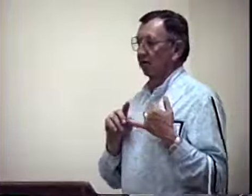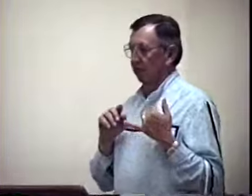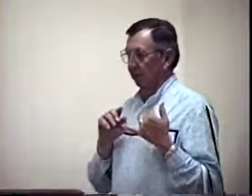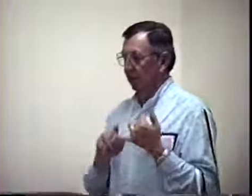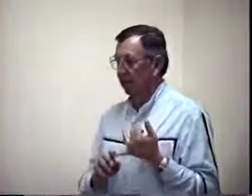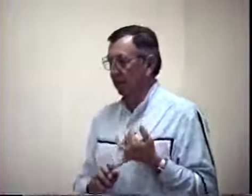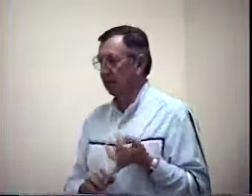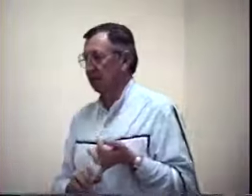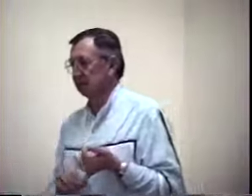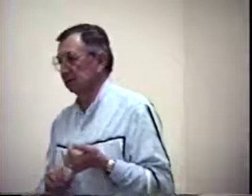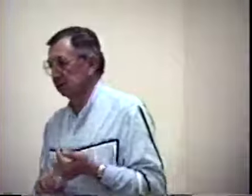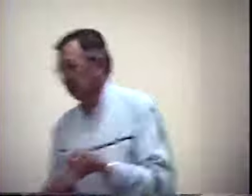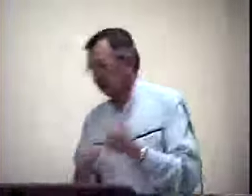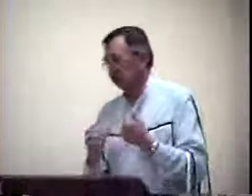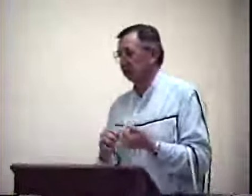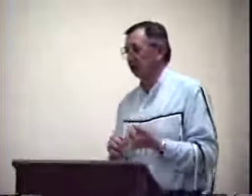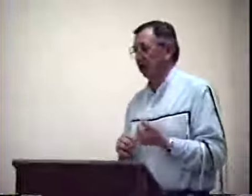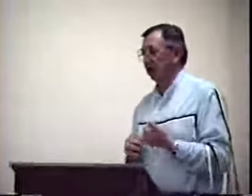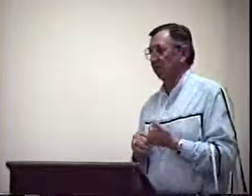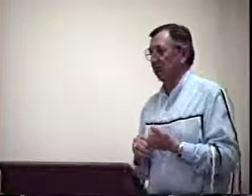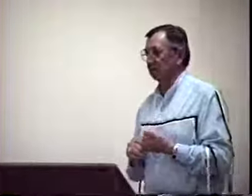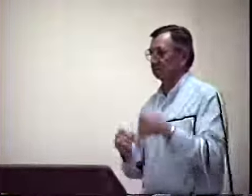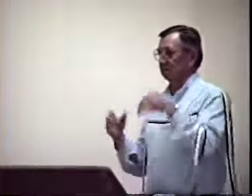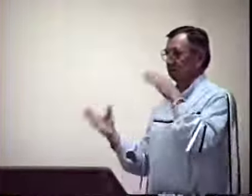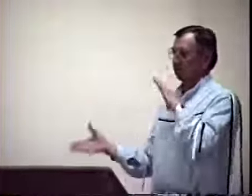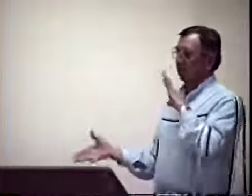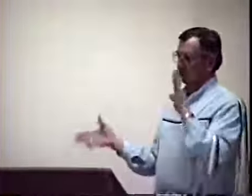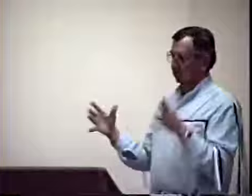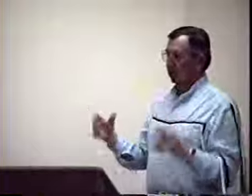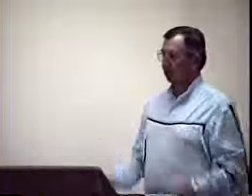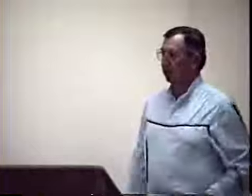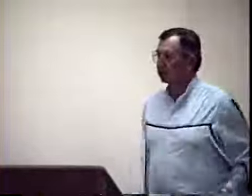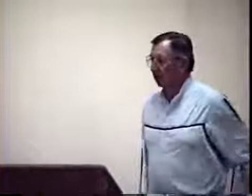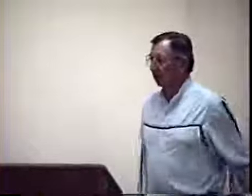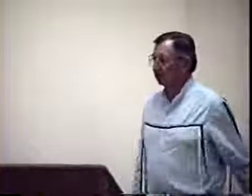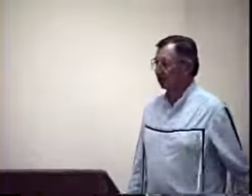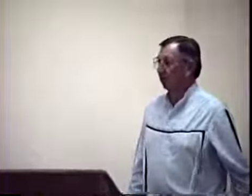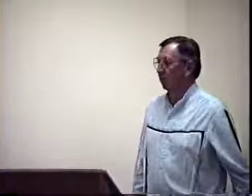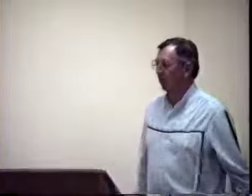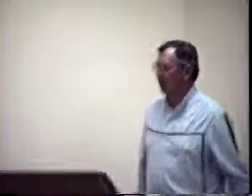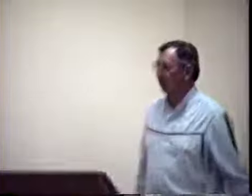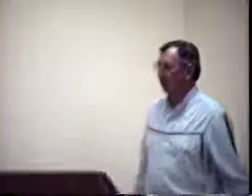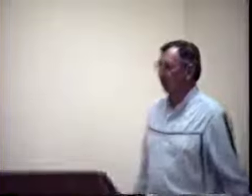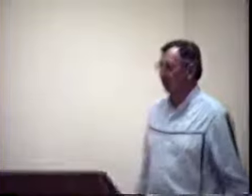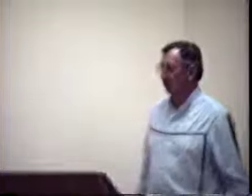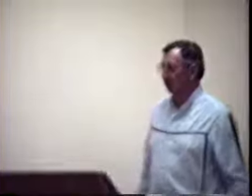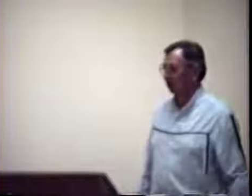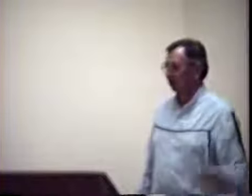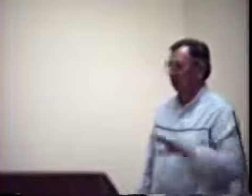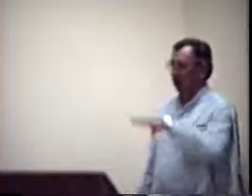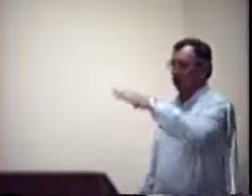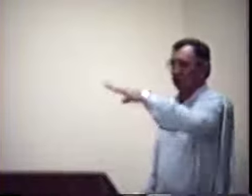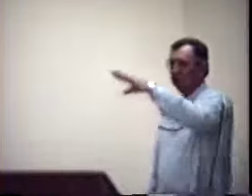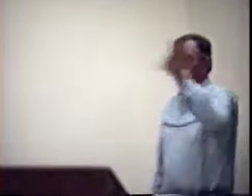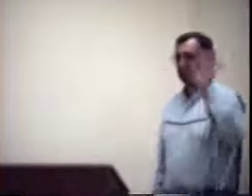of the beginning classes and also in the advanced, and just kind of give us a summary of how you felt. And then we'll just go